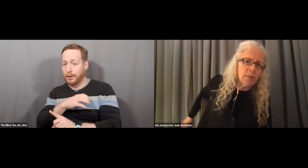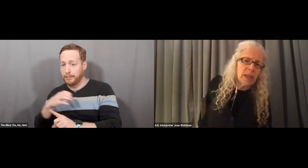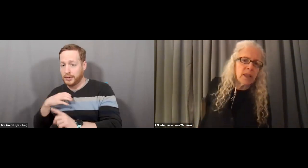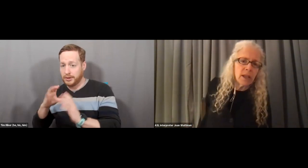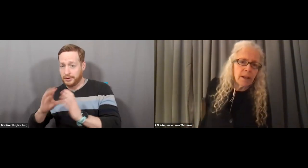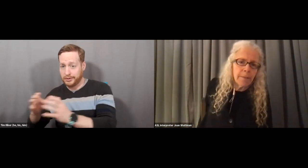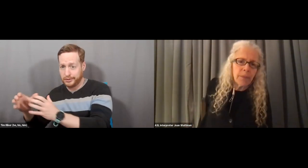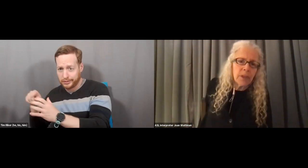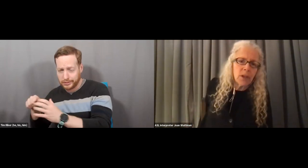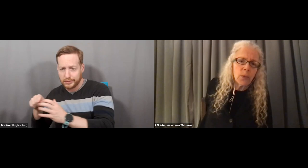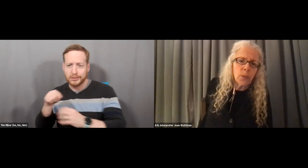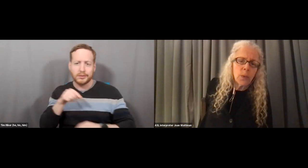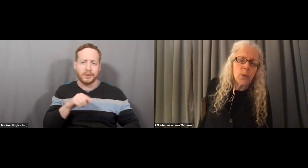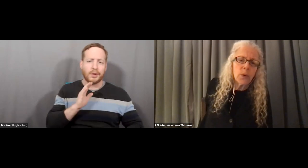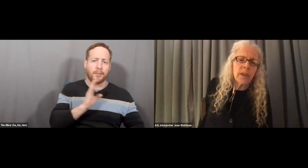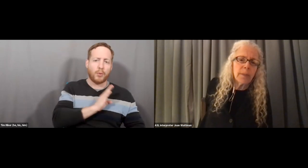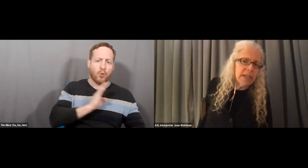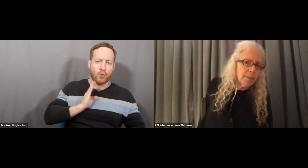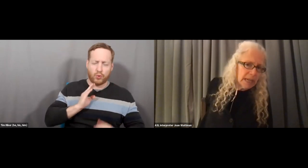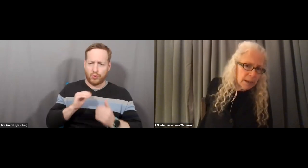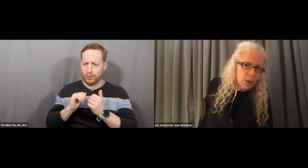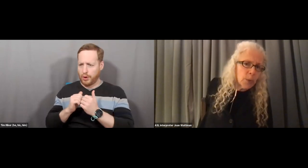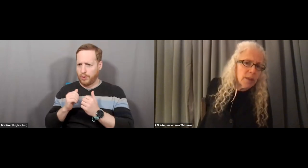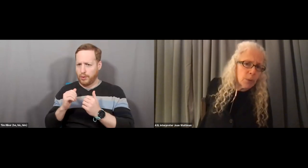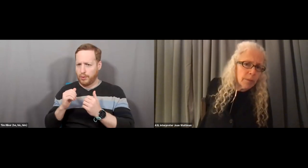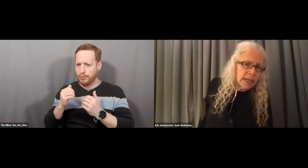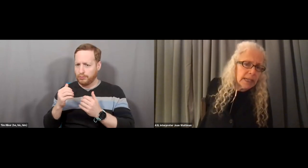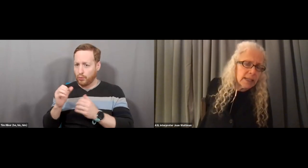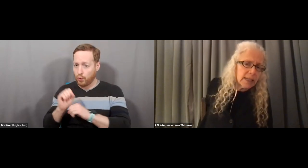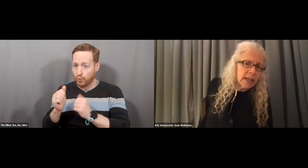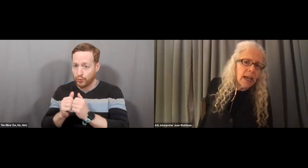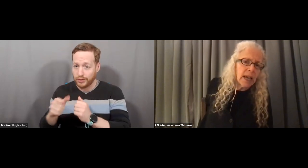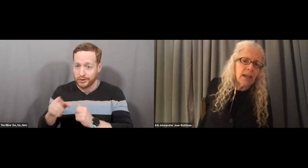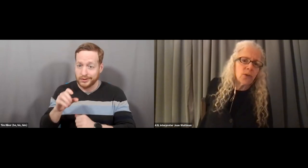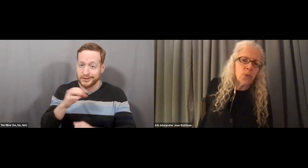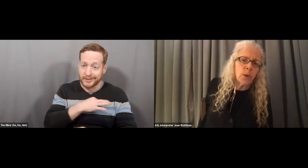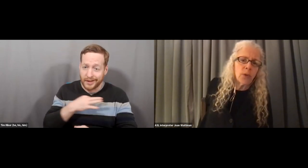month. The committees are meeting in between the board meetings, and whether